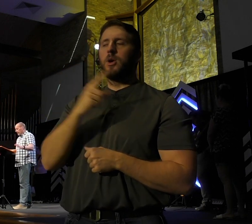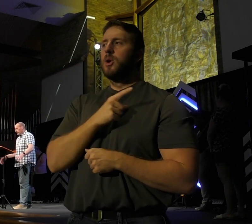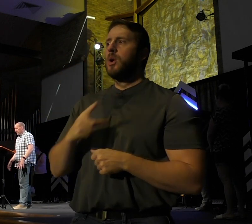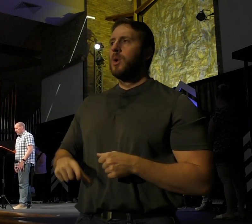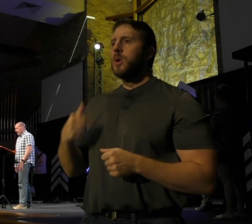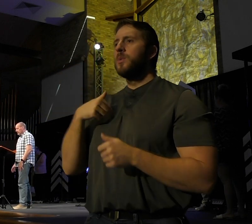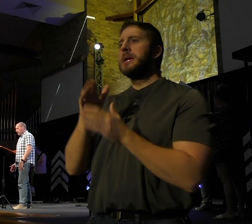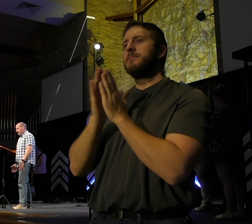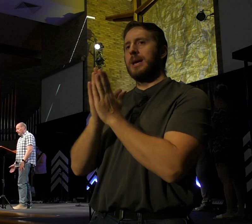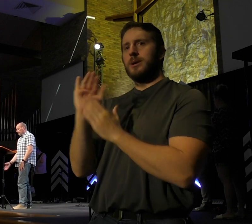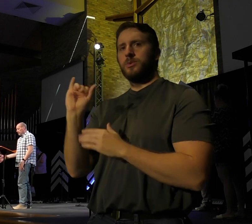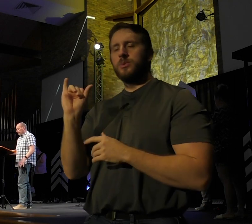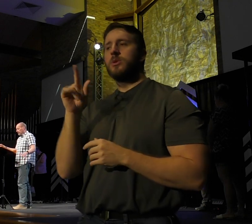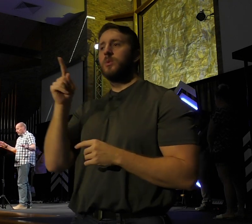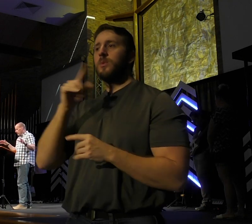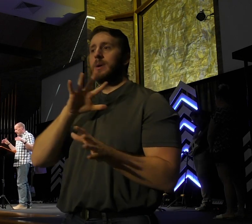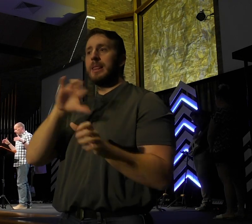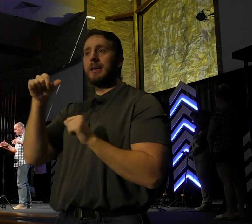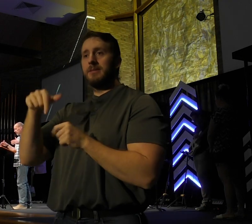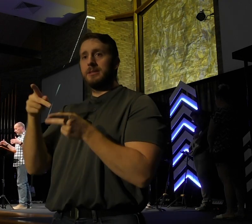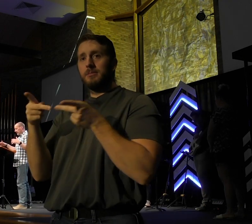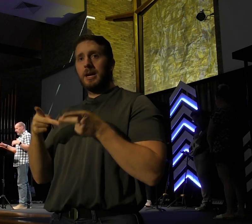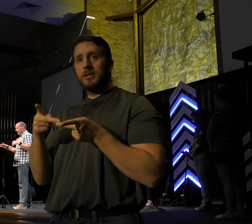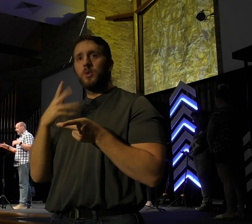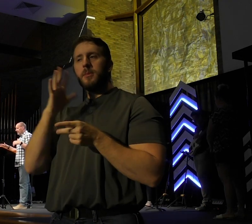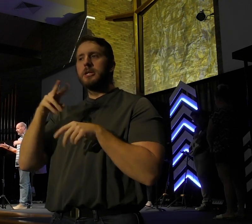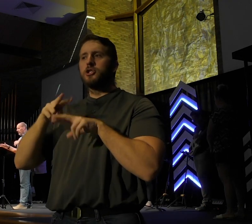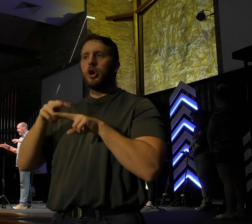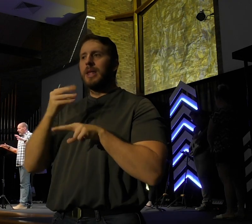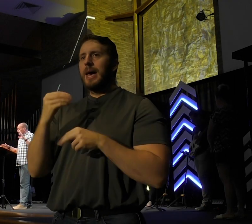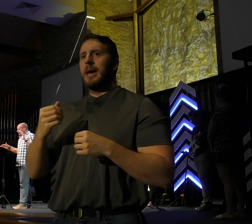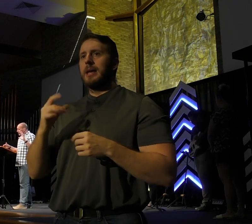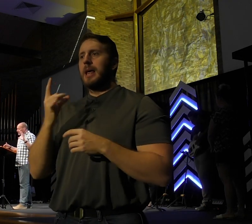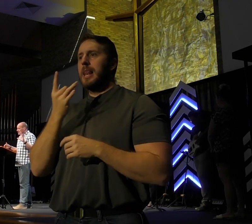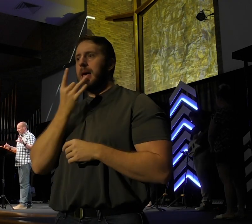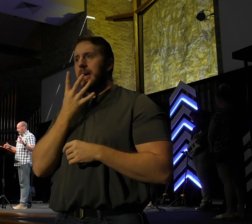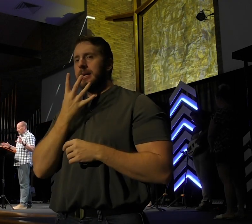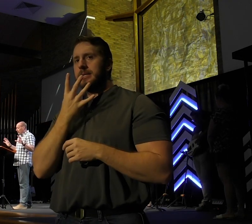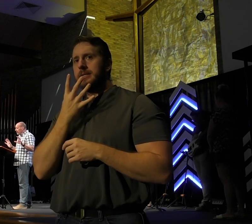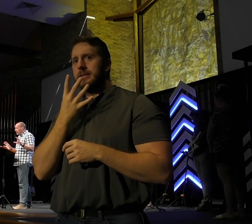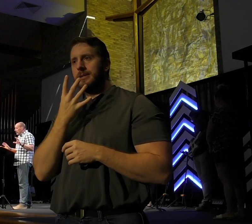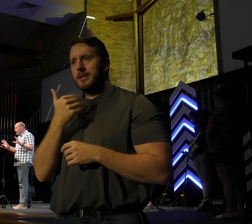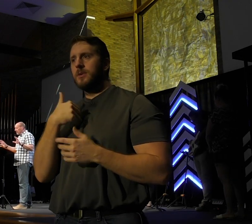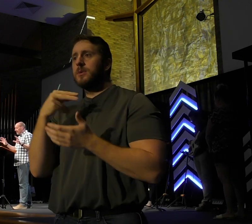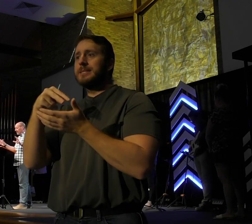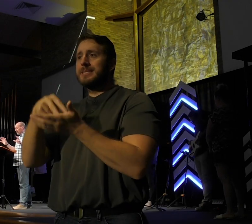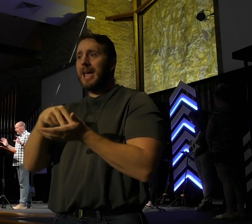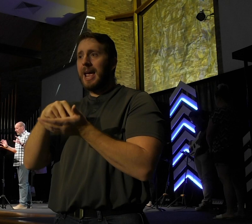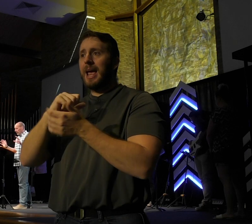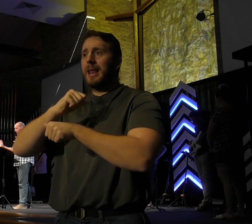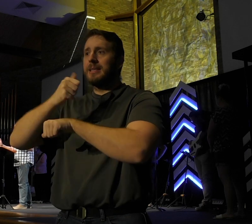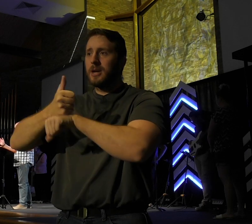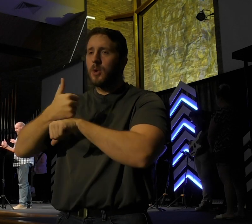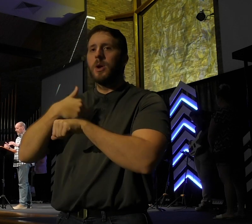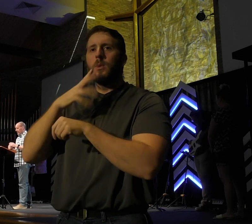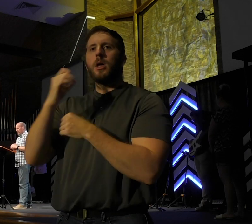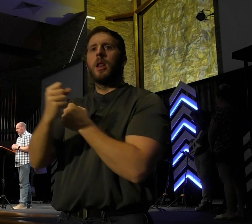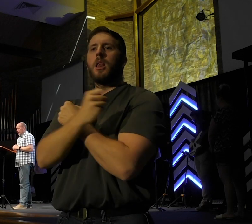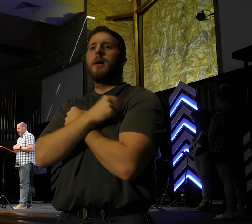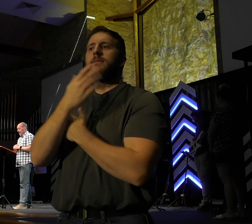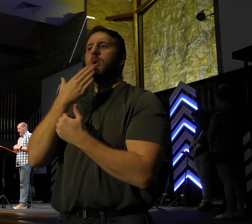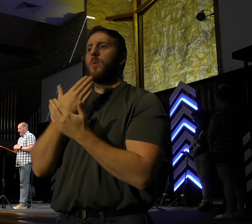God, we pray too that as we leave this place, we would be salt and light, that we would stand firm, but we would love